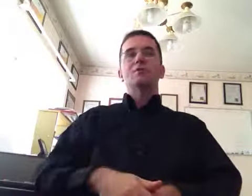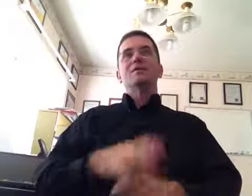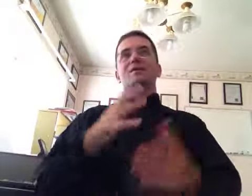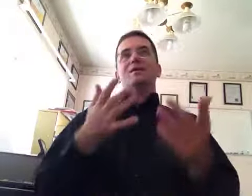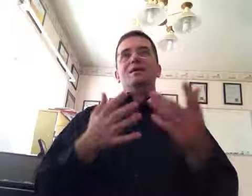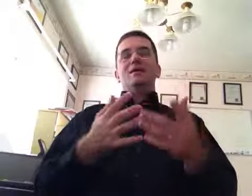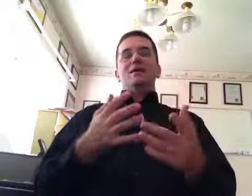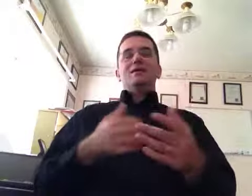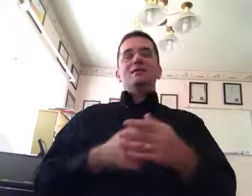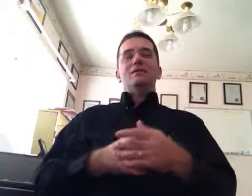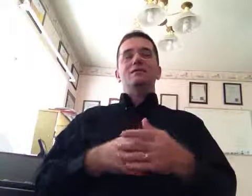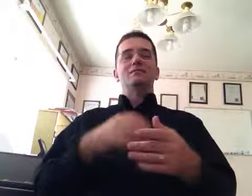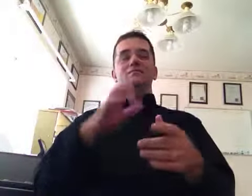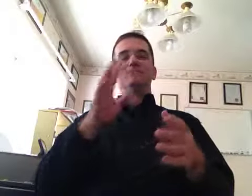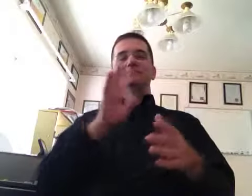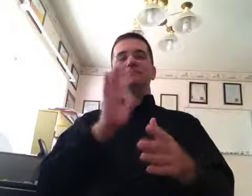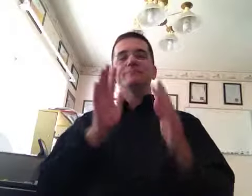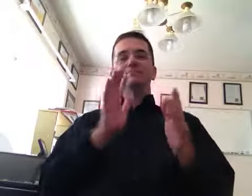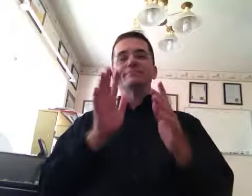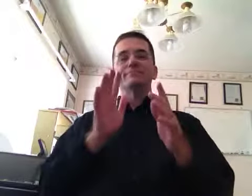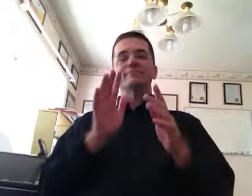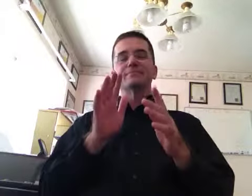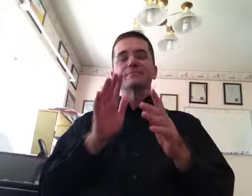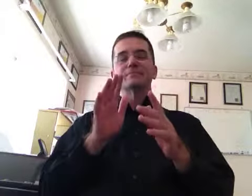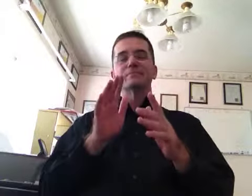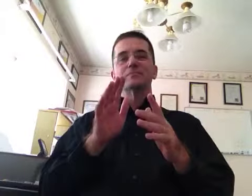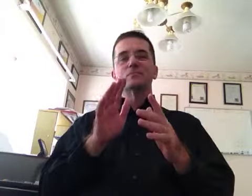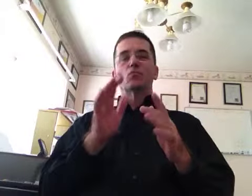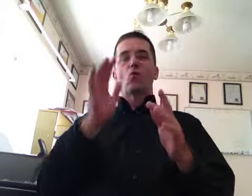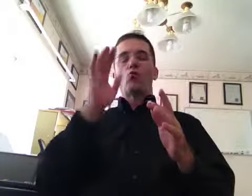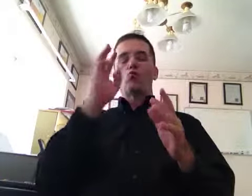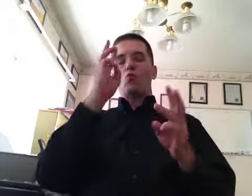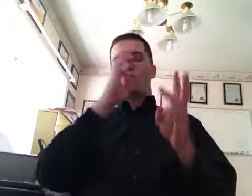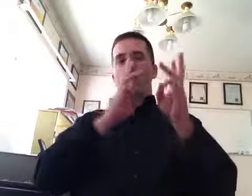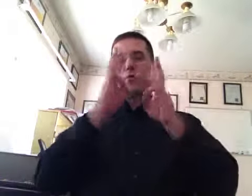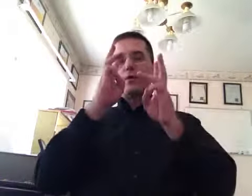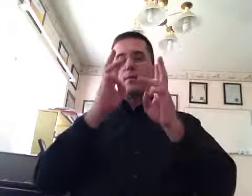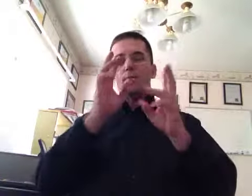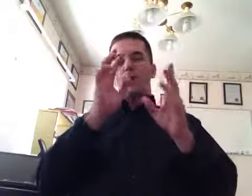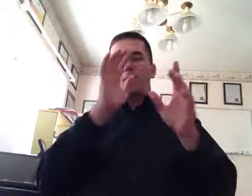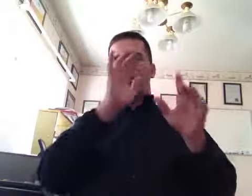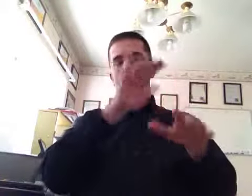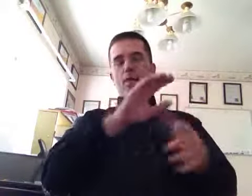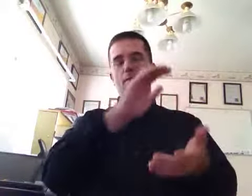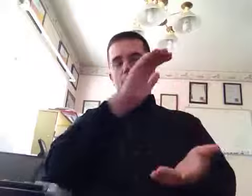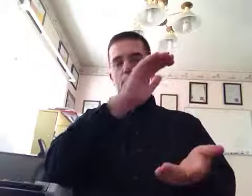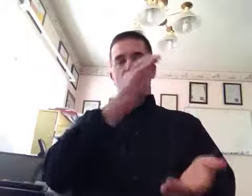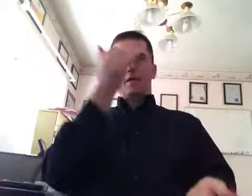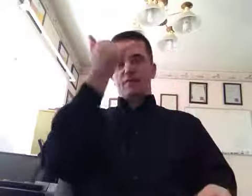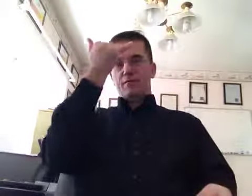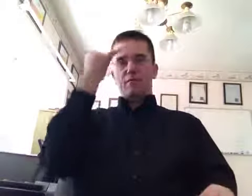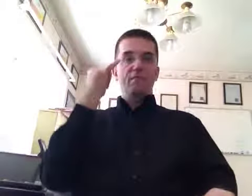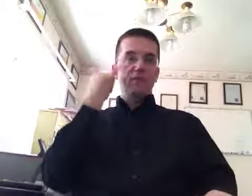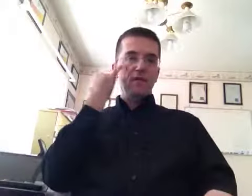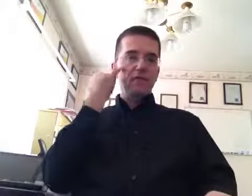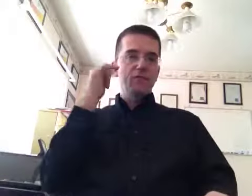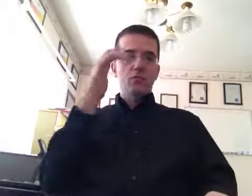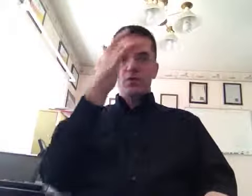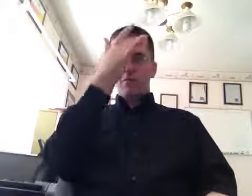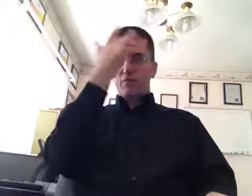work ethic standpoint and from your month-to-month spending standpoint, if you can forget you have this money, that would be